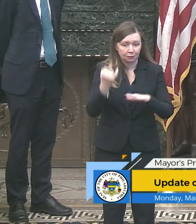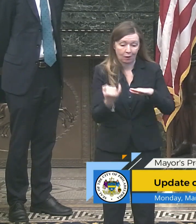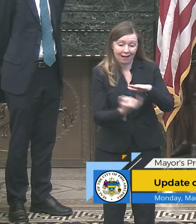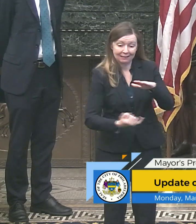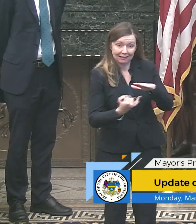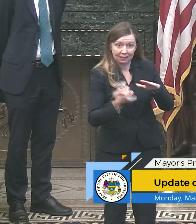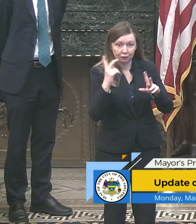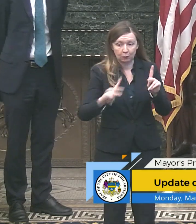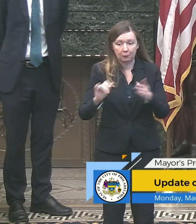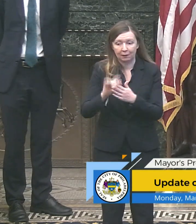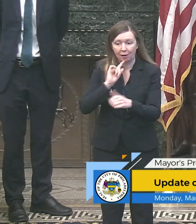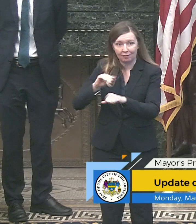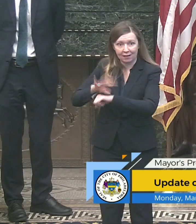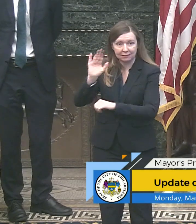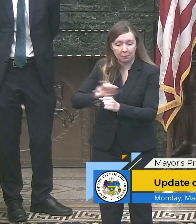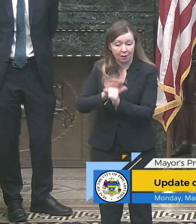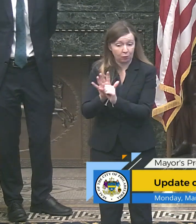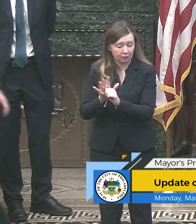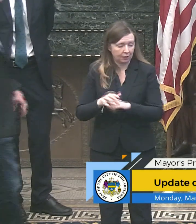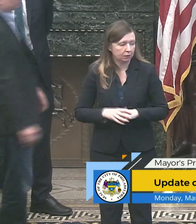by coronavirus?